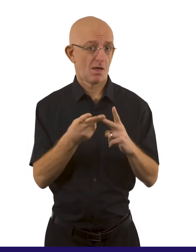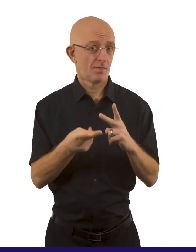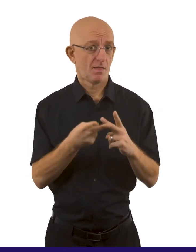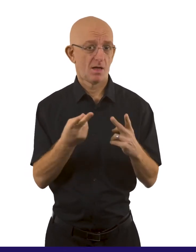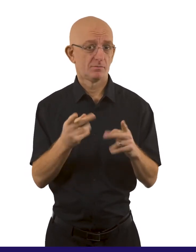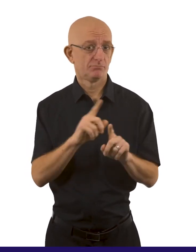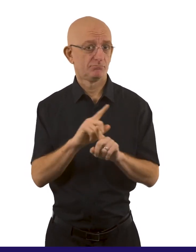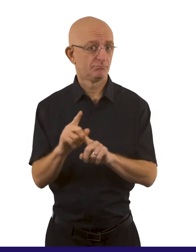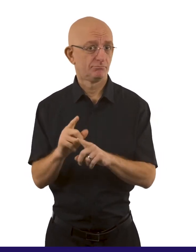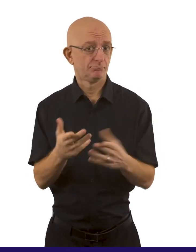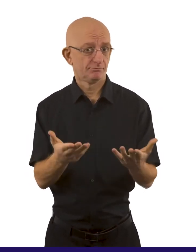other.